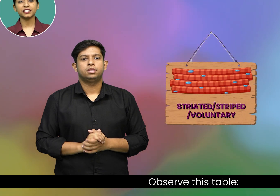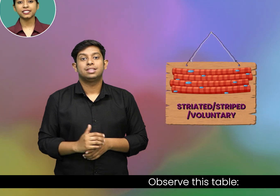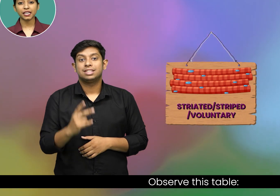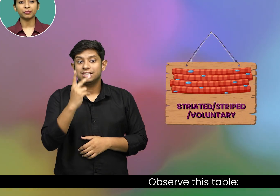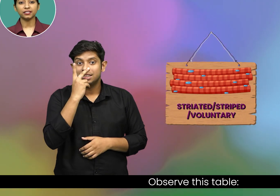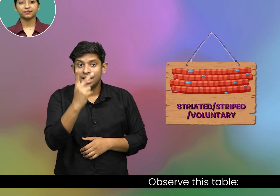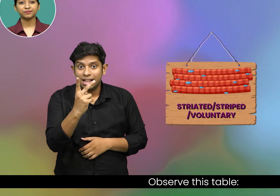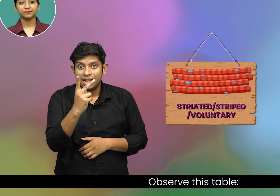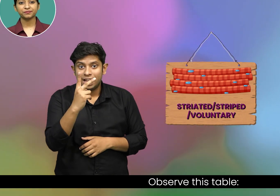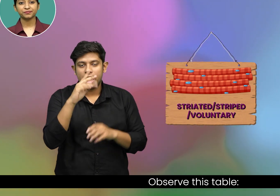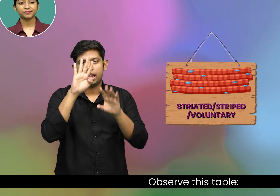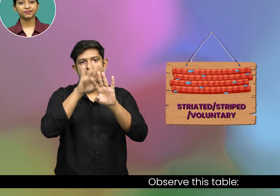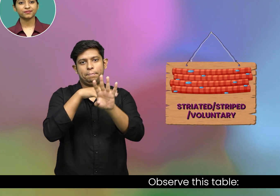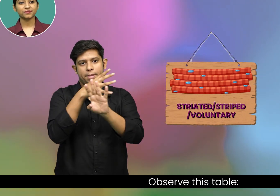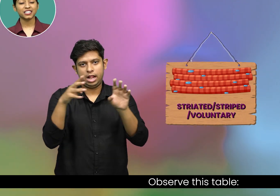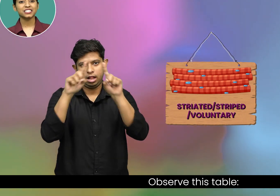Observe this table.